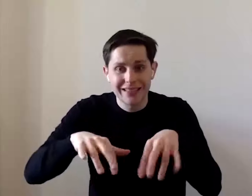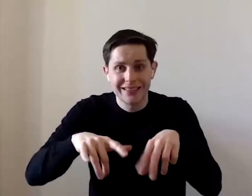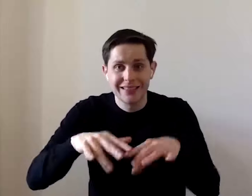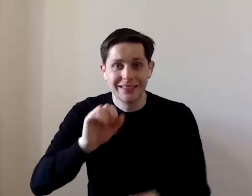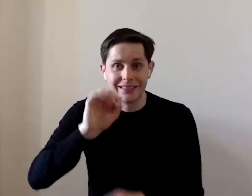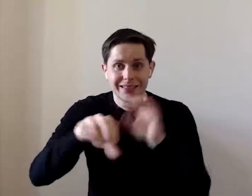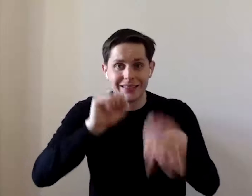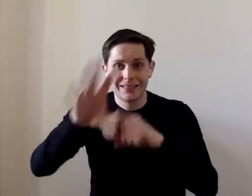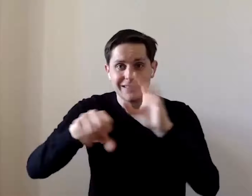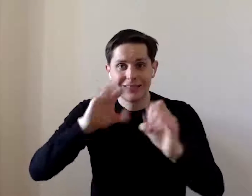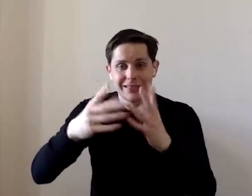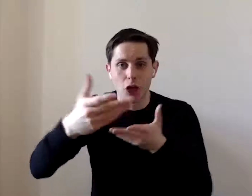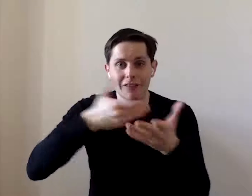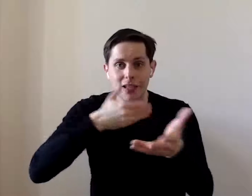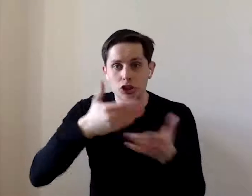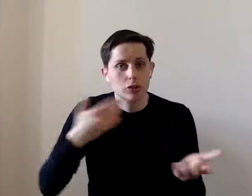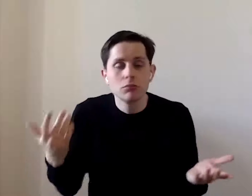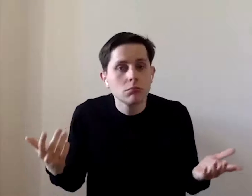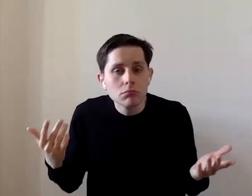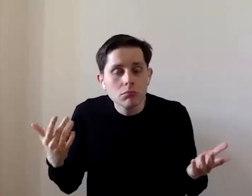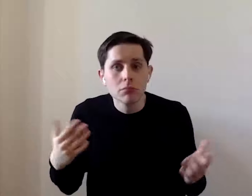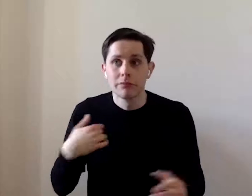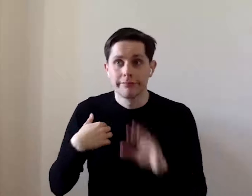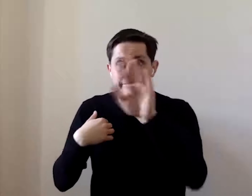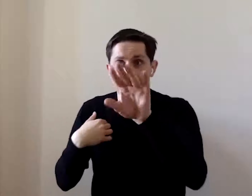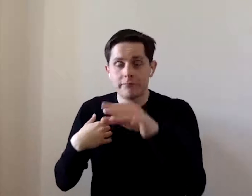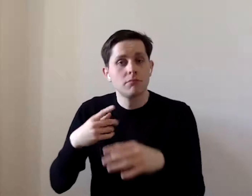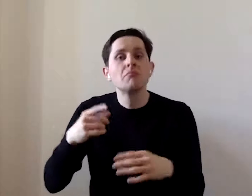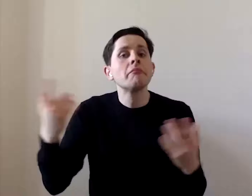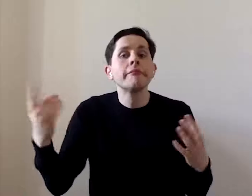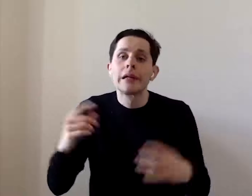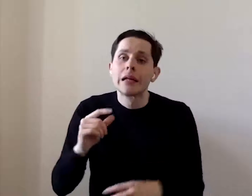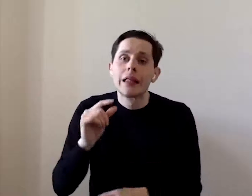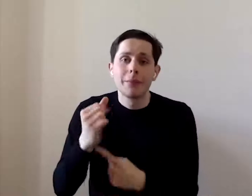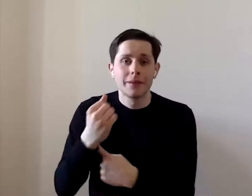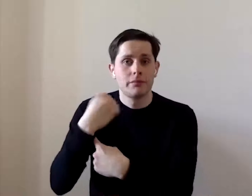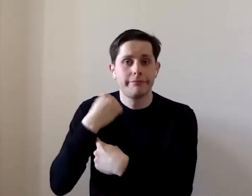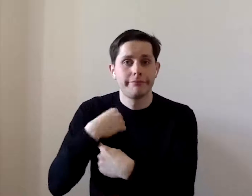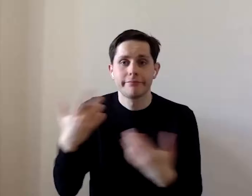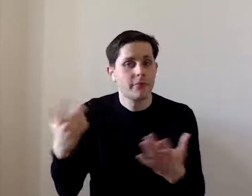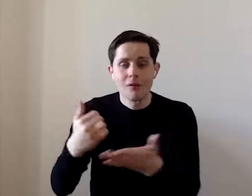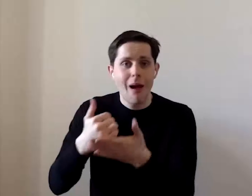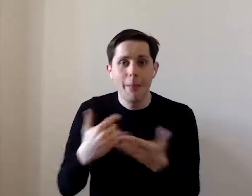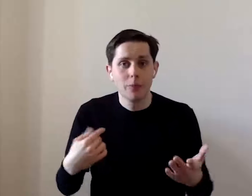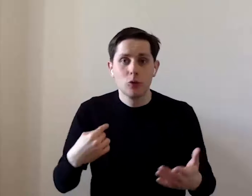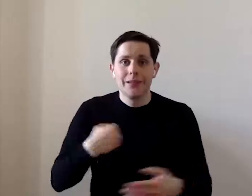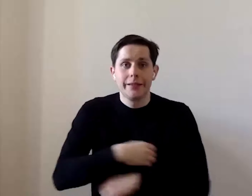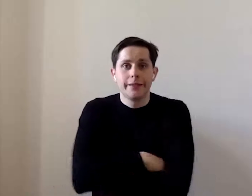on that, and I told them that I couldn't access, but nothing ever changed. And I just sit there not really knowing what people were talking